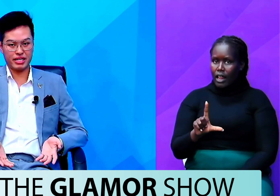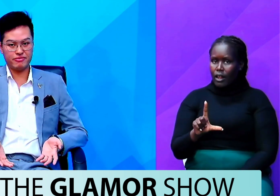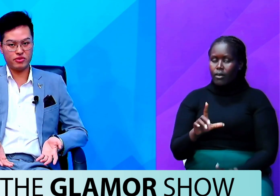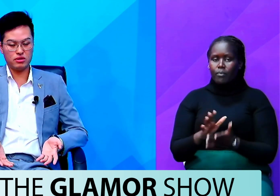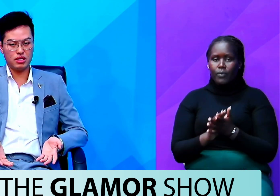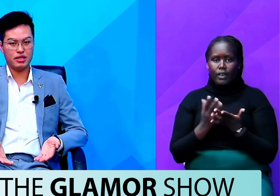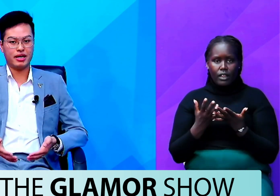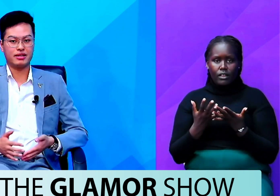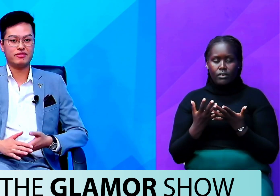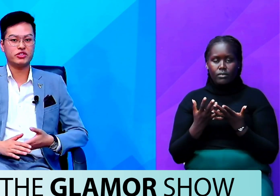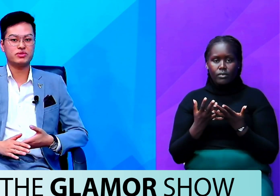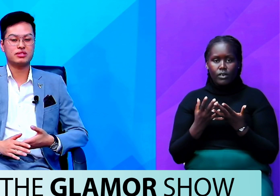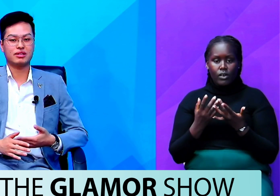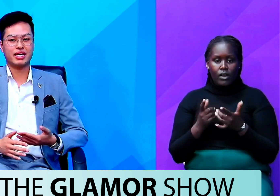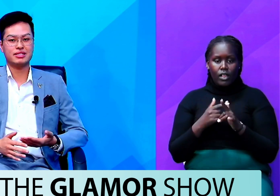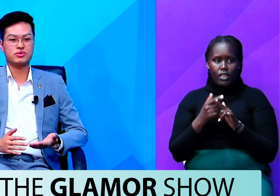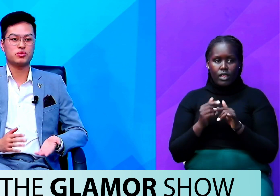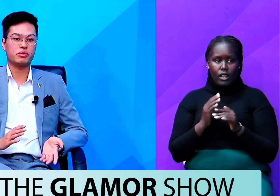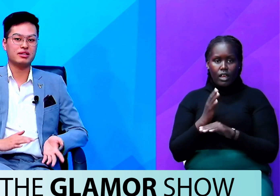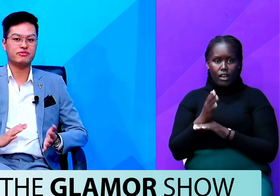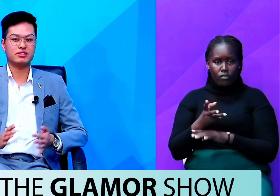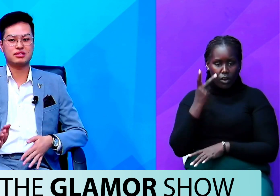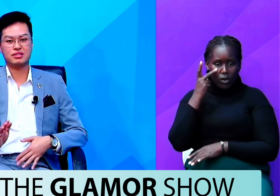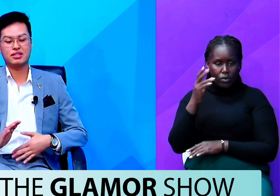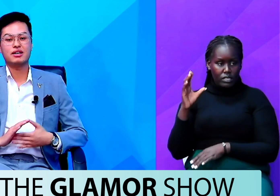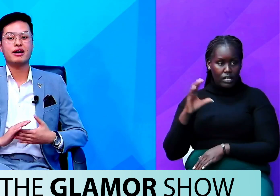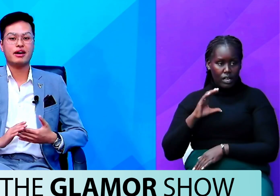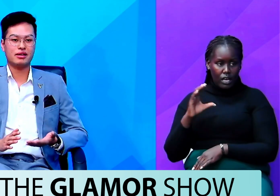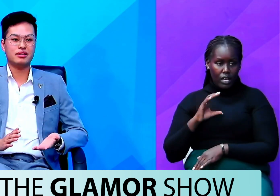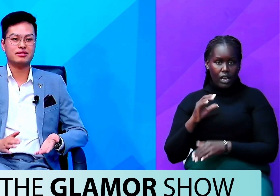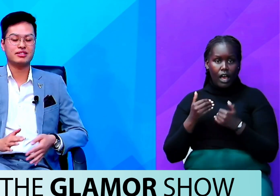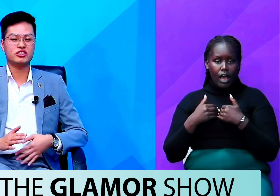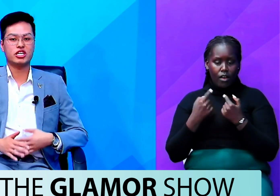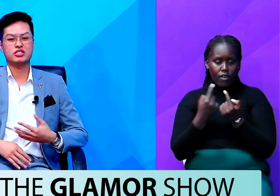very playful. And after you see your clients to wear different